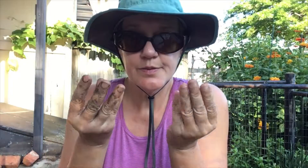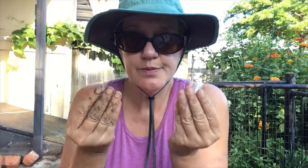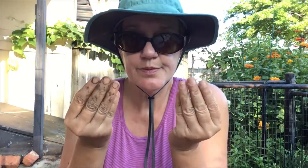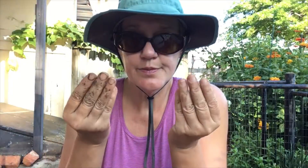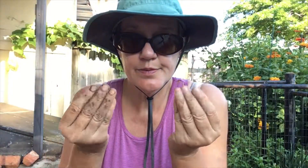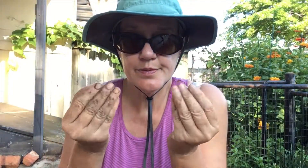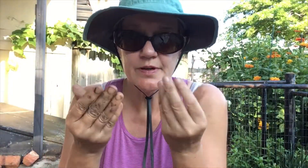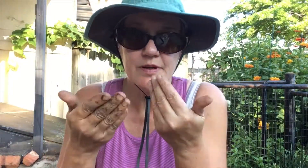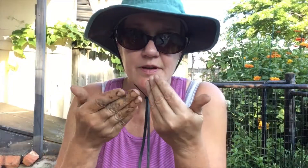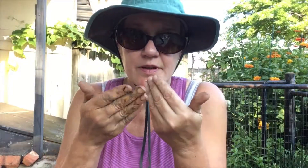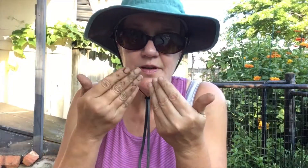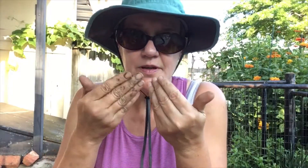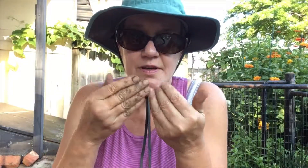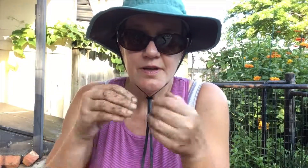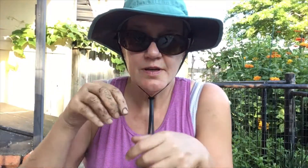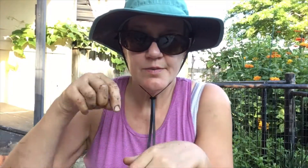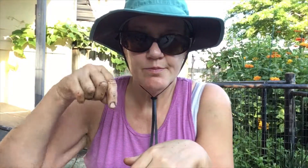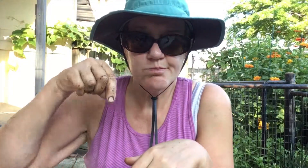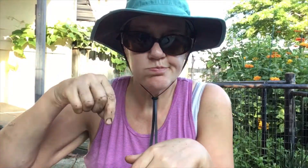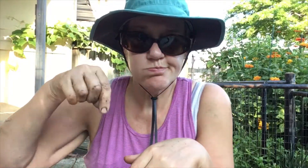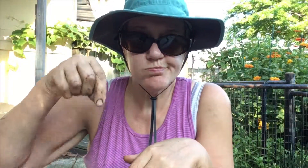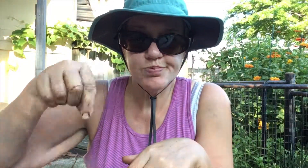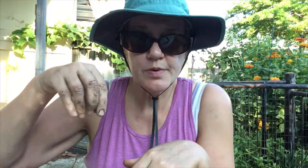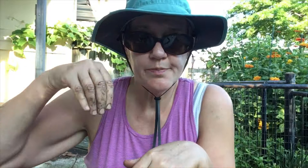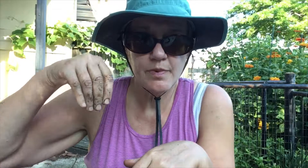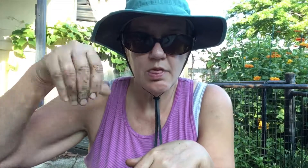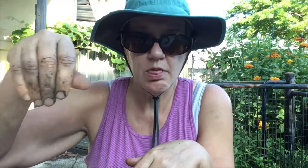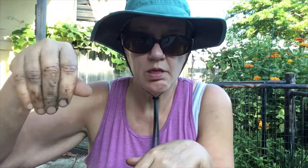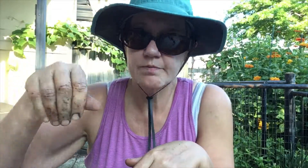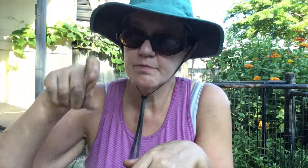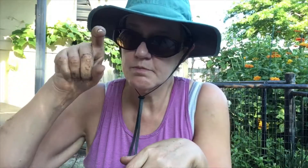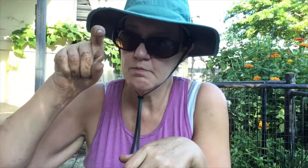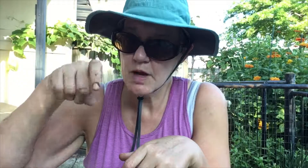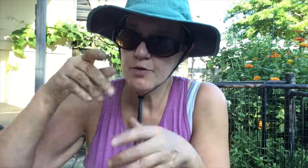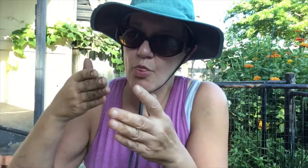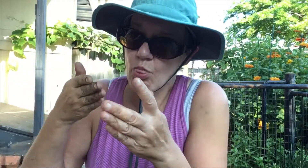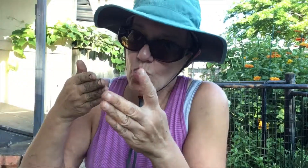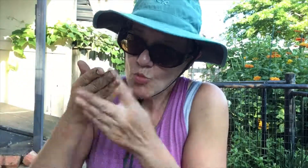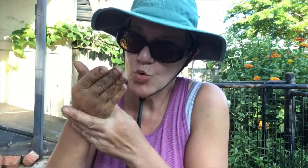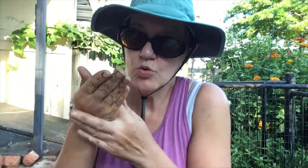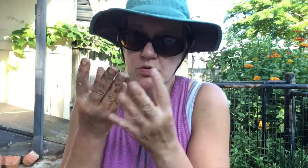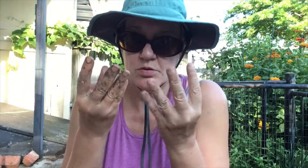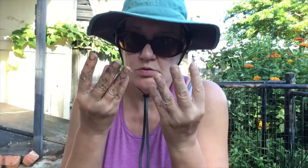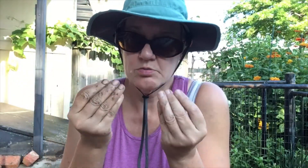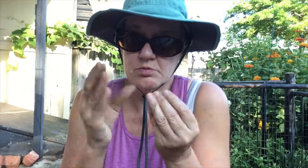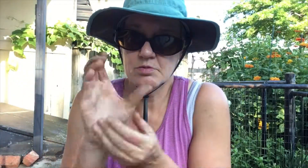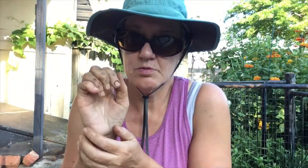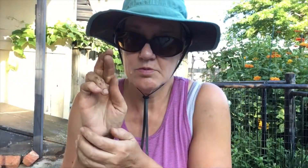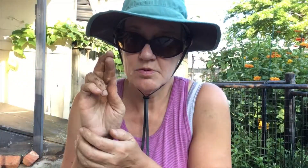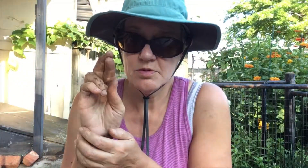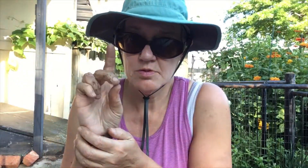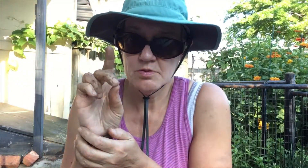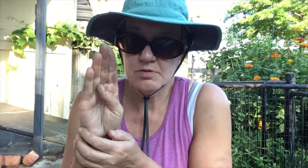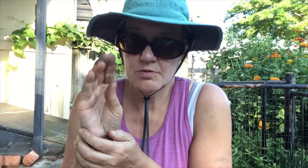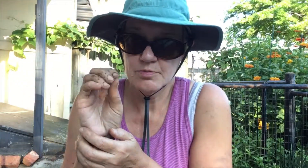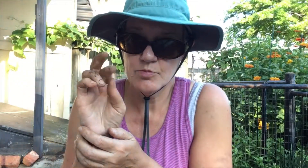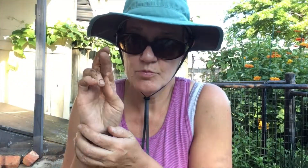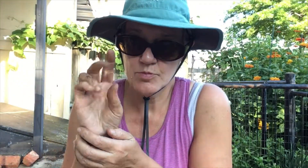by springtime the cardboard is nice and soft and easy to plant into. I have to plant through the cardboard into